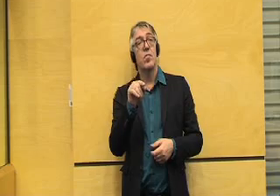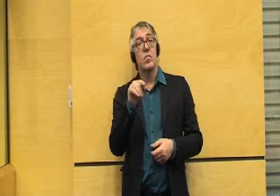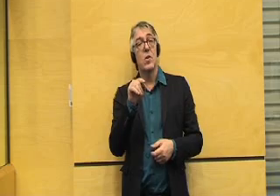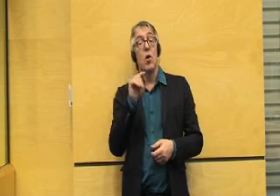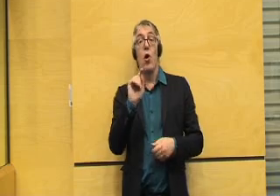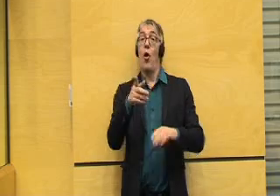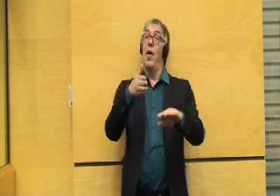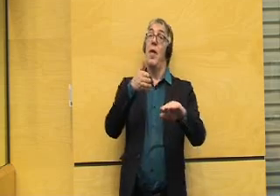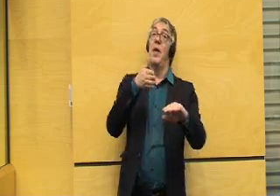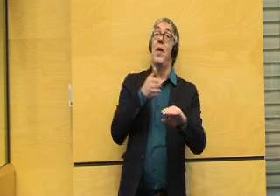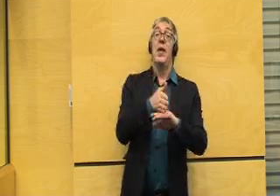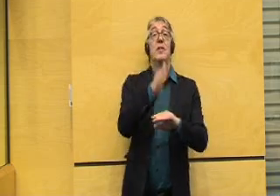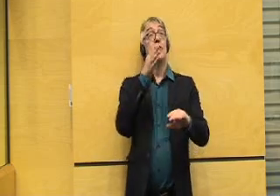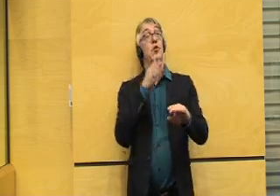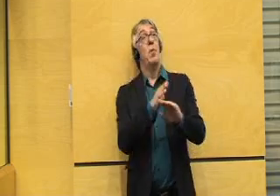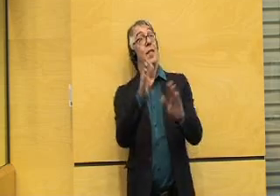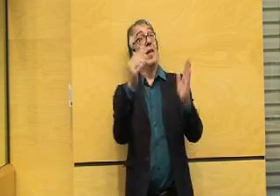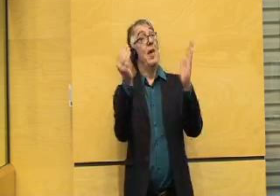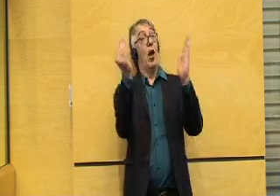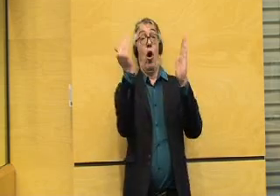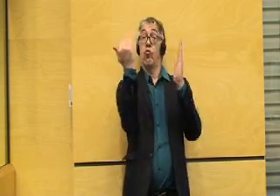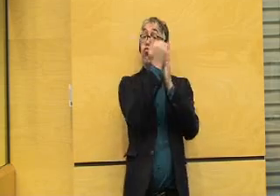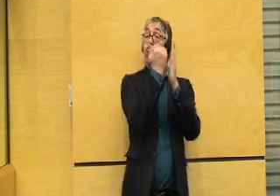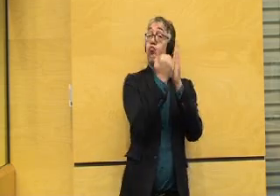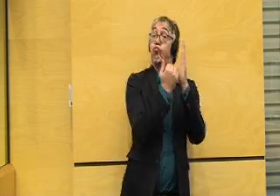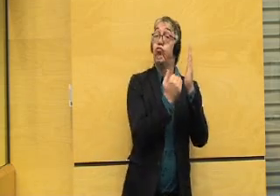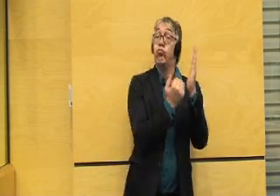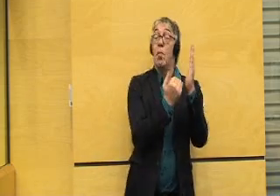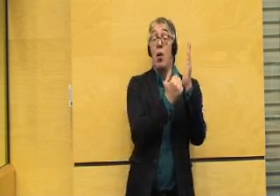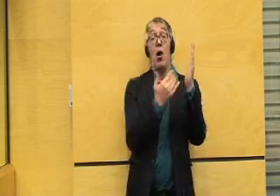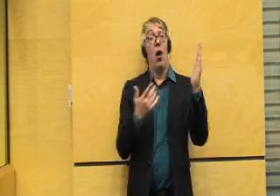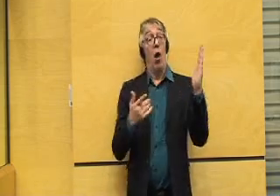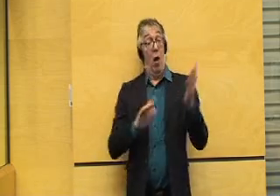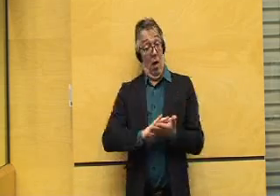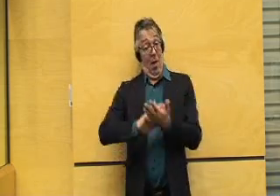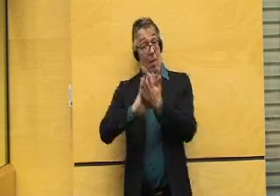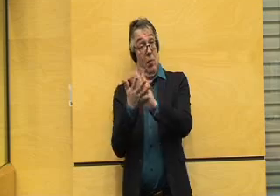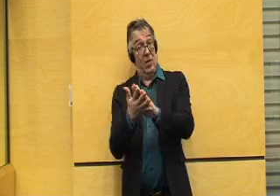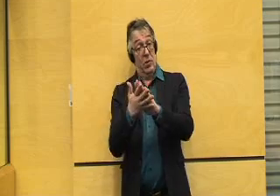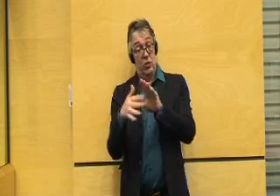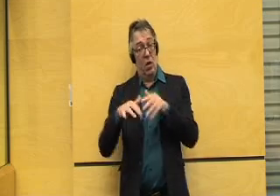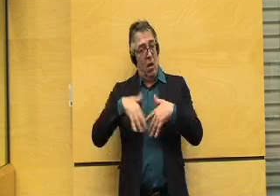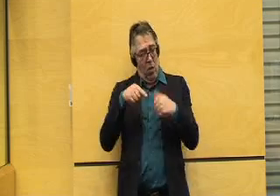provisions of accessibility, since you mentioned a number of pieces of legislation where there is